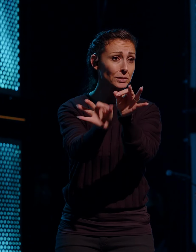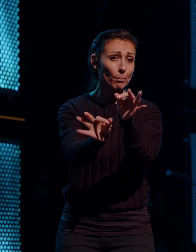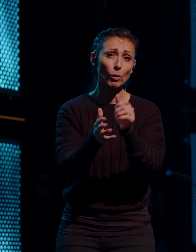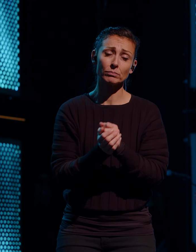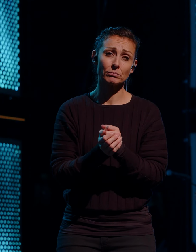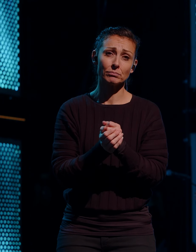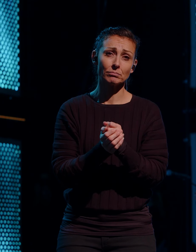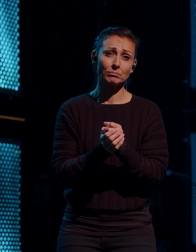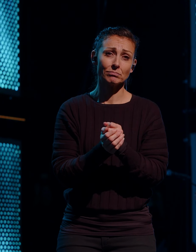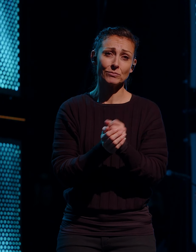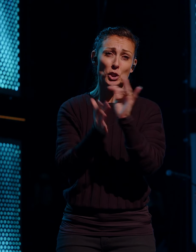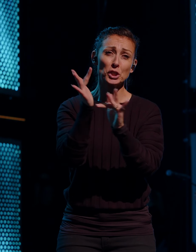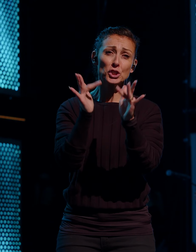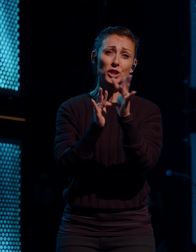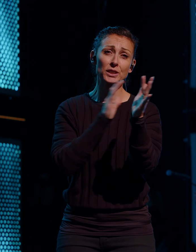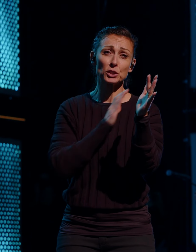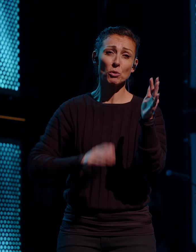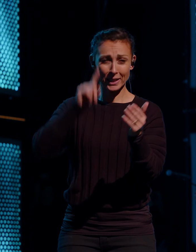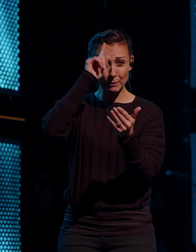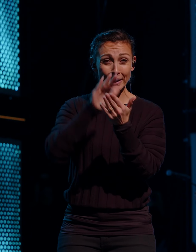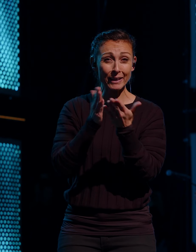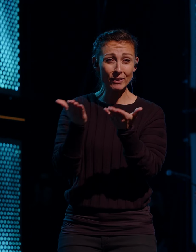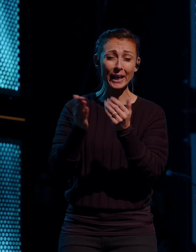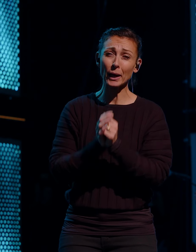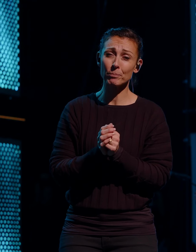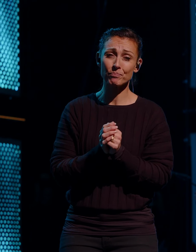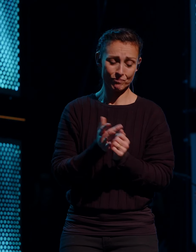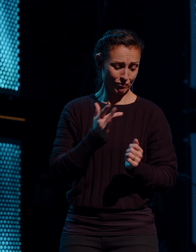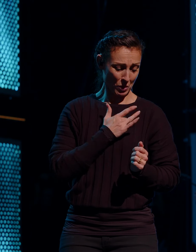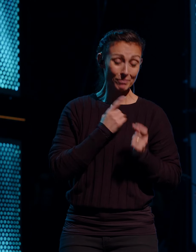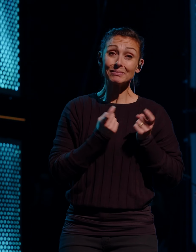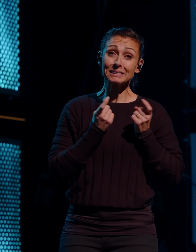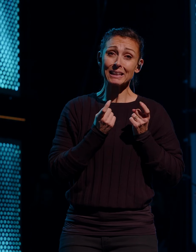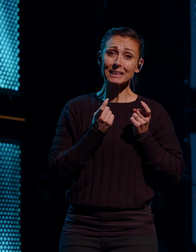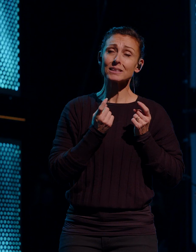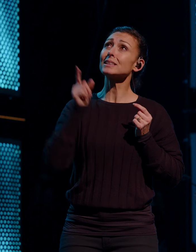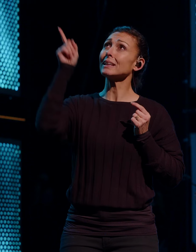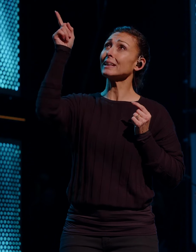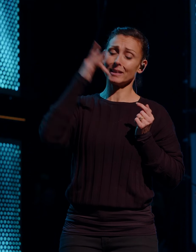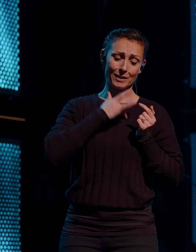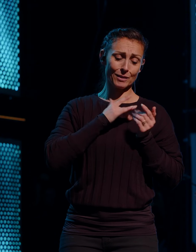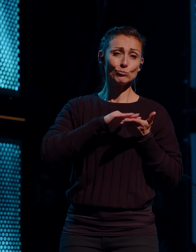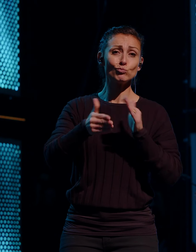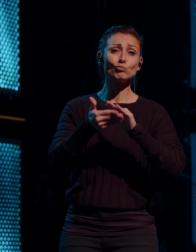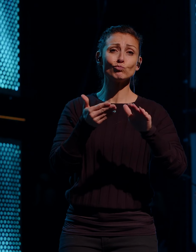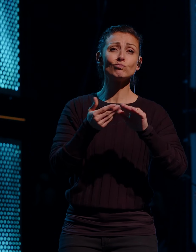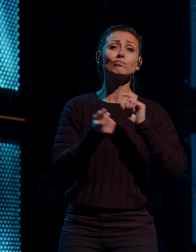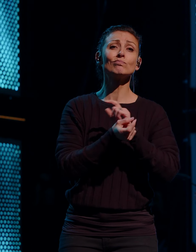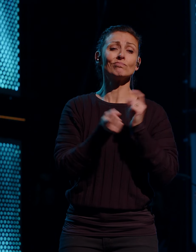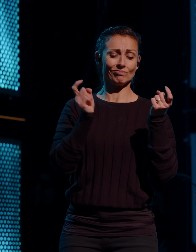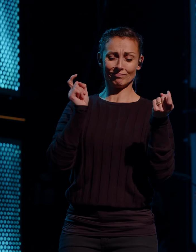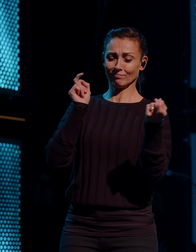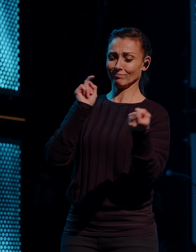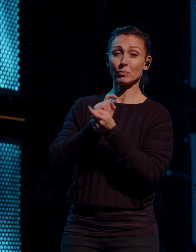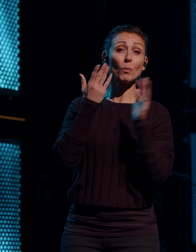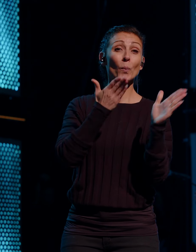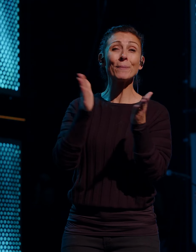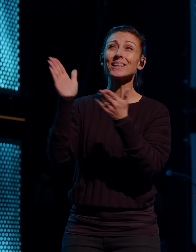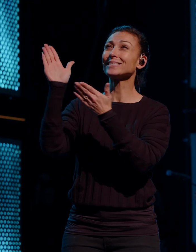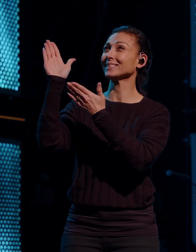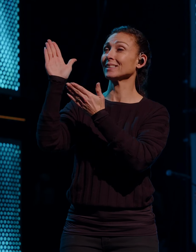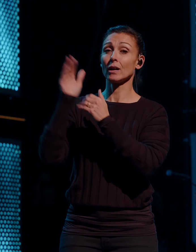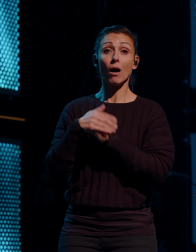again, and repent of your sins and ask him to come into your life. Tell you what, believe today and get baptized next weekend. Let's do that. So